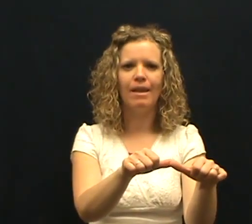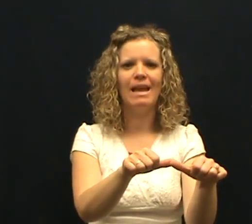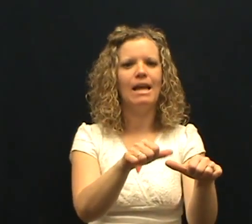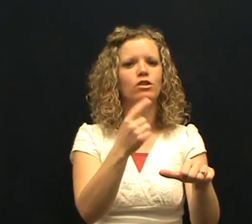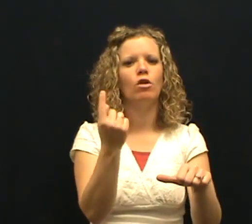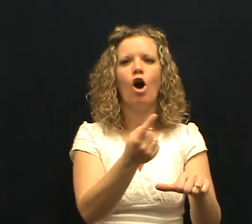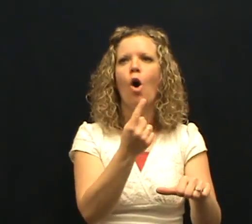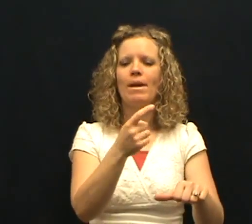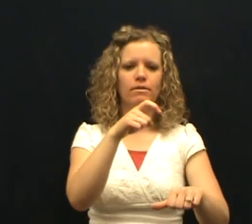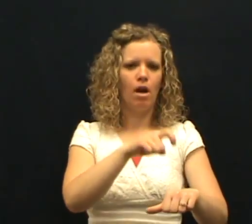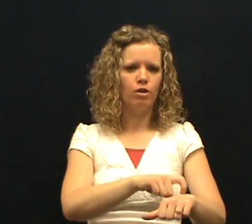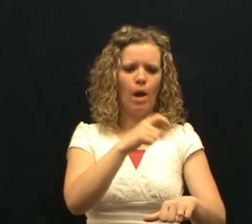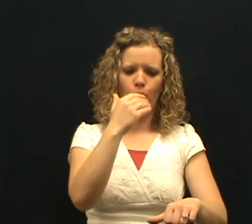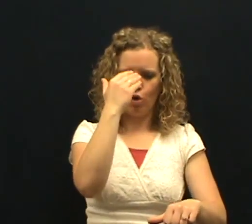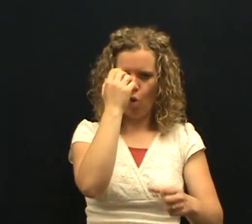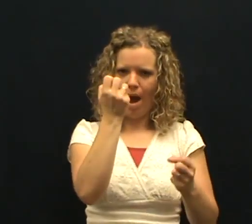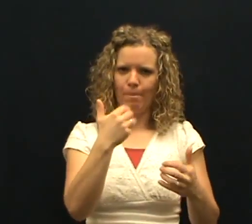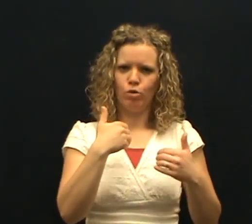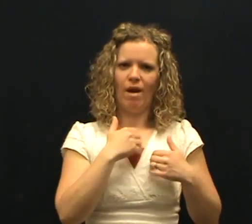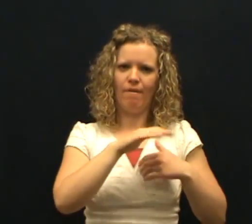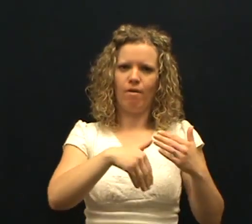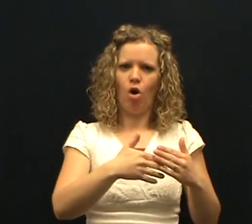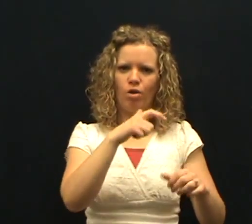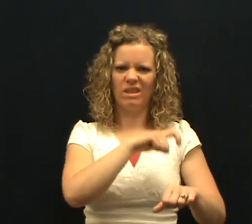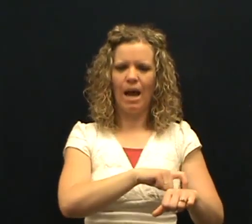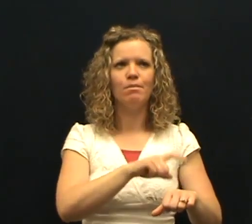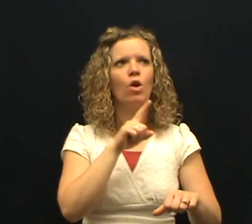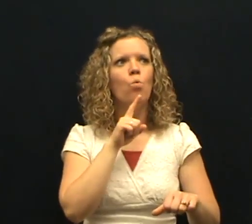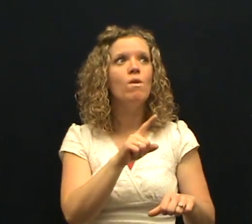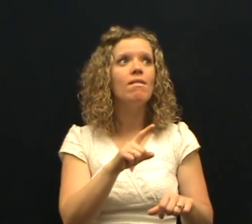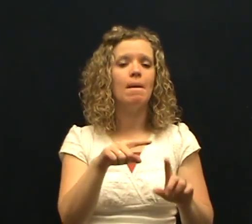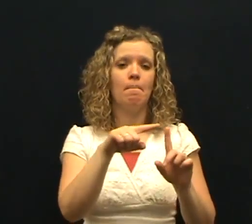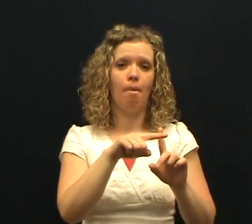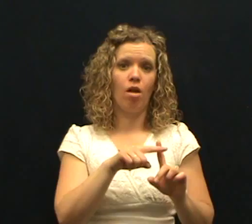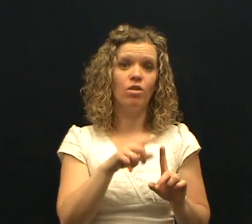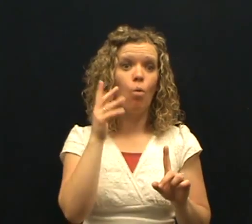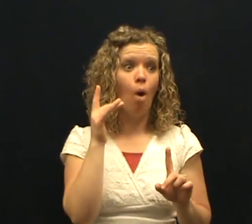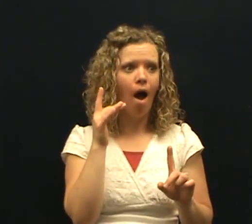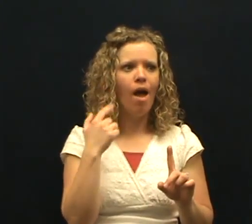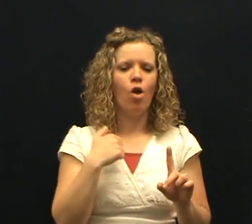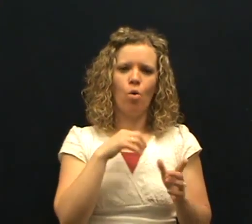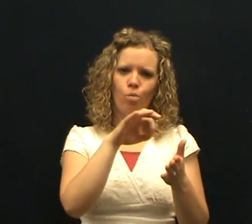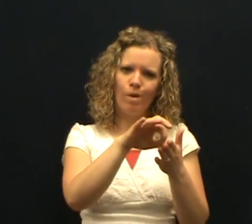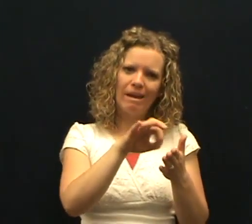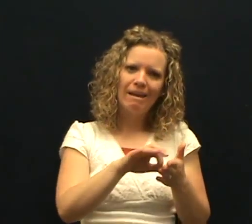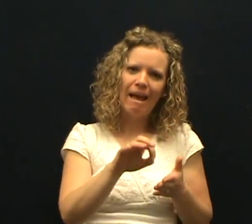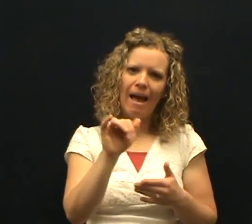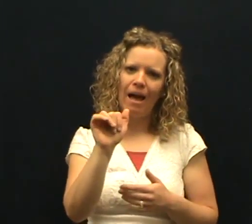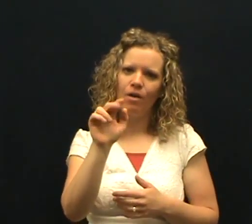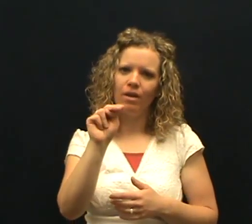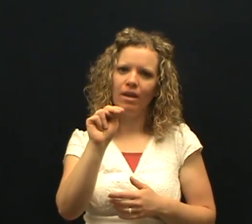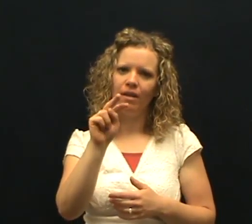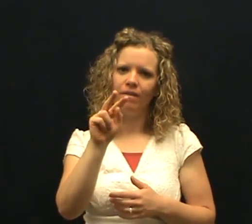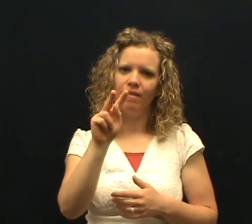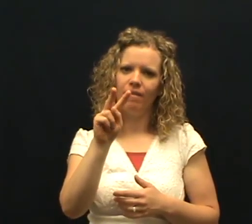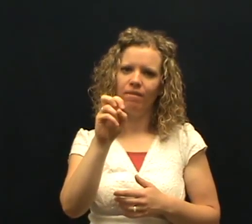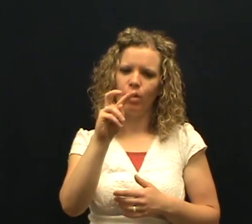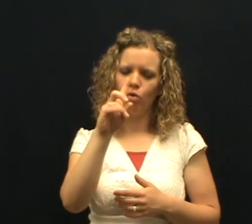sale, and that's a very good control mechanism, because then we can count inventory, compare it to what should be there based on the perpetual